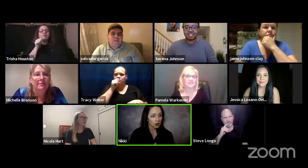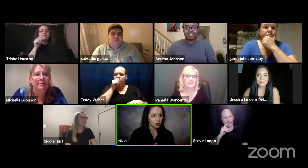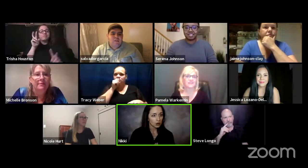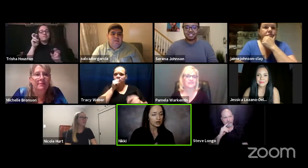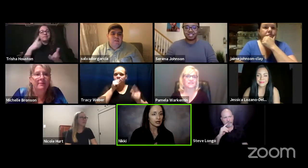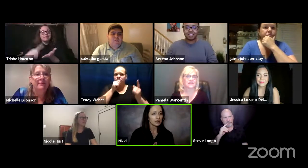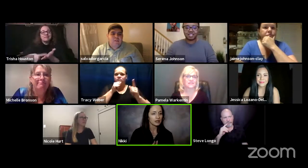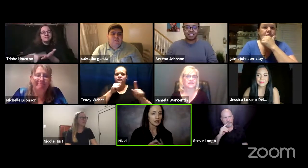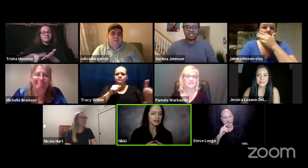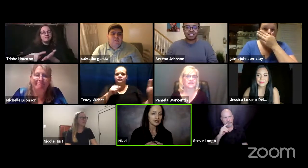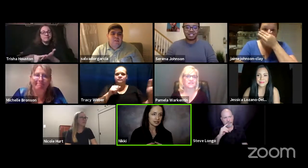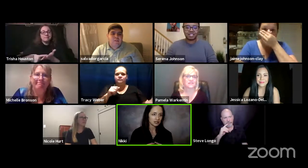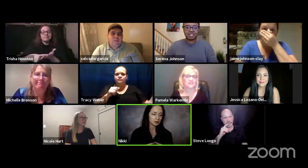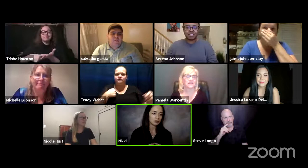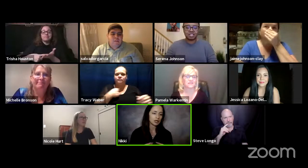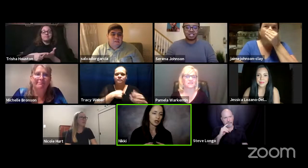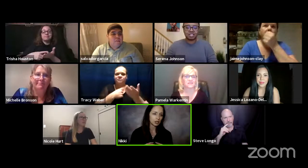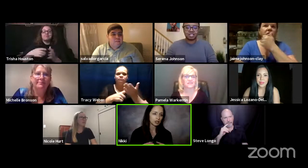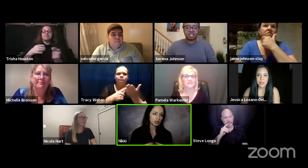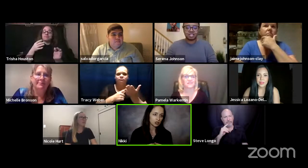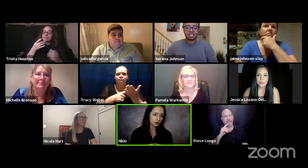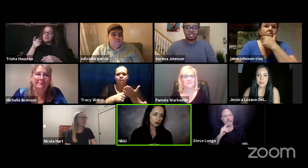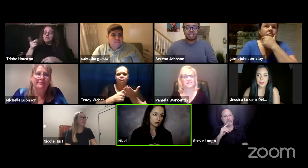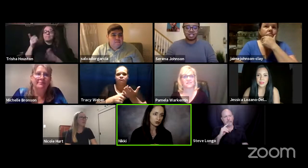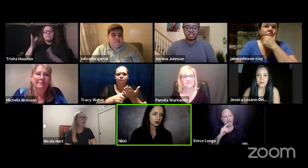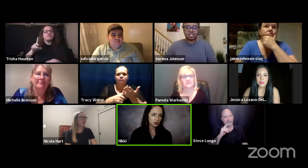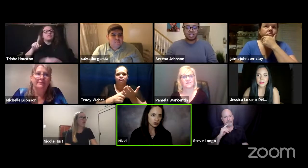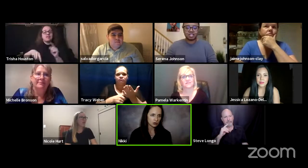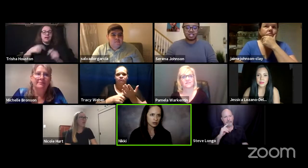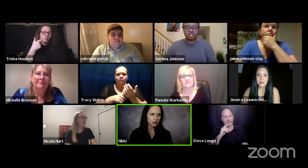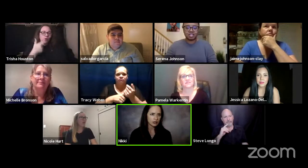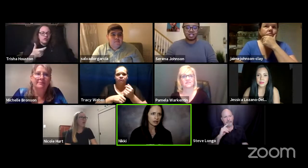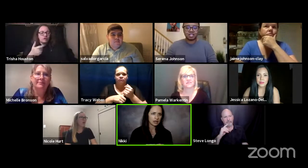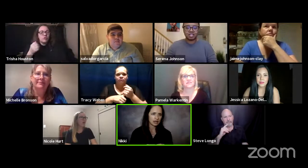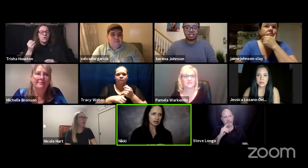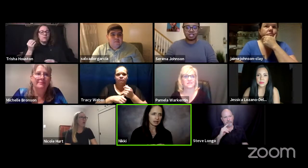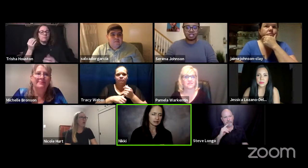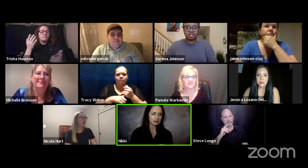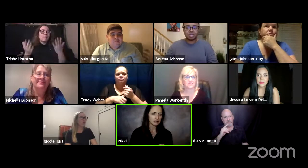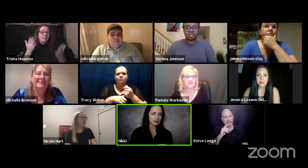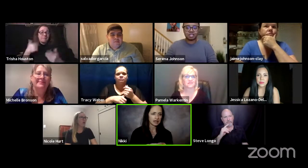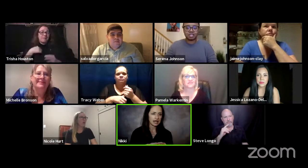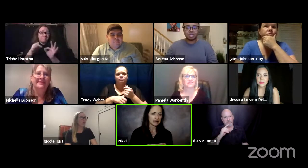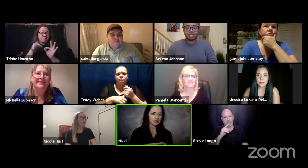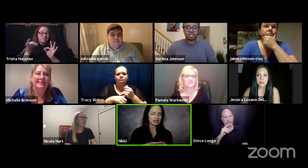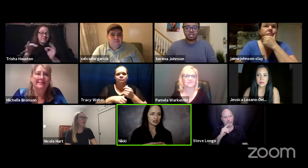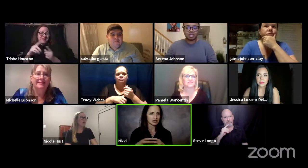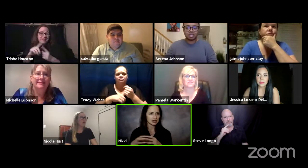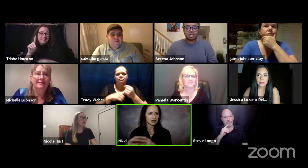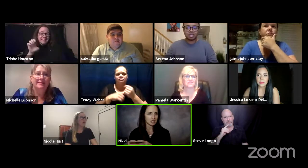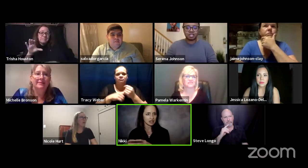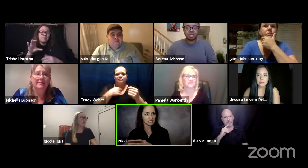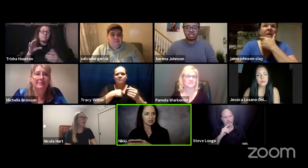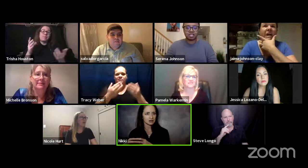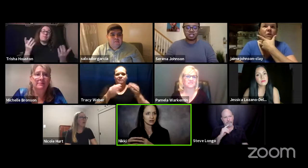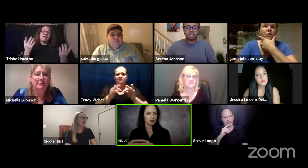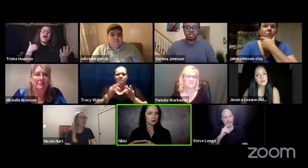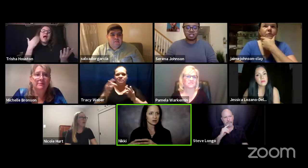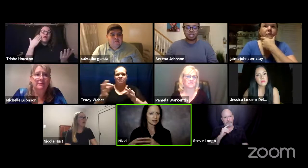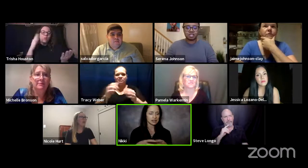So the private session would be hard to do through Zoom, and it has to be such that the nominees don't see